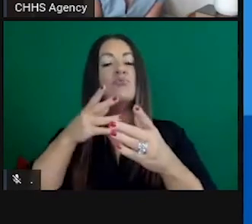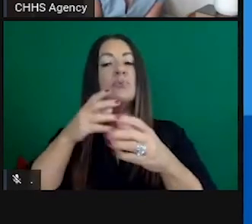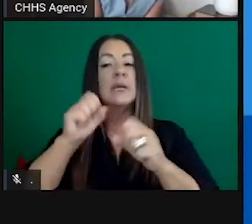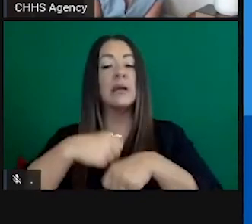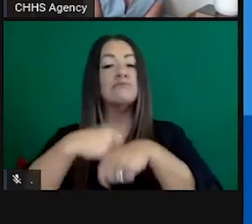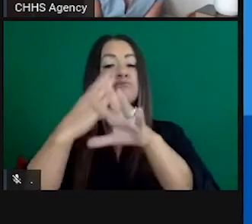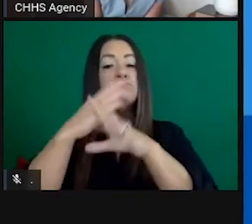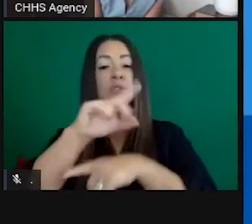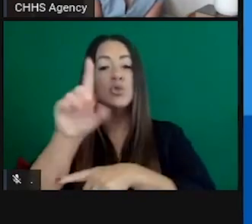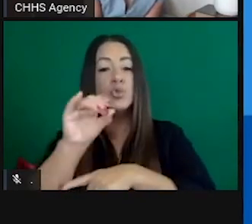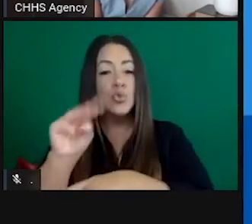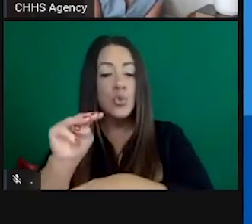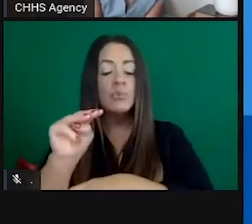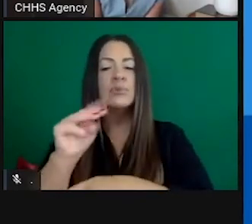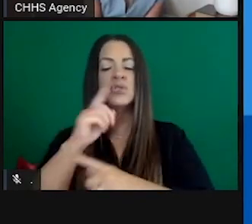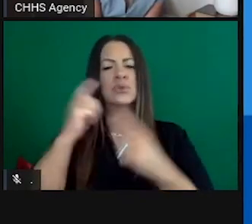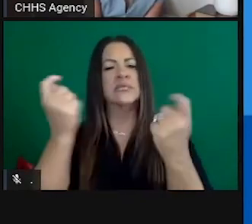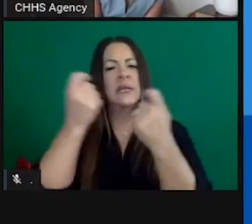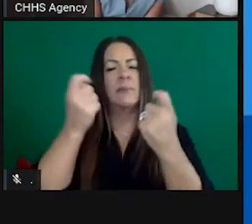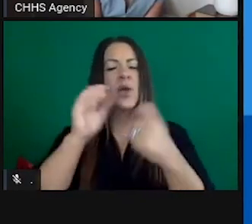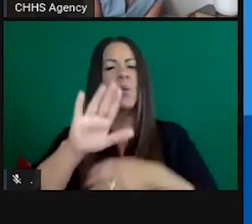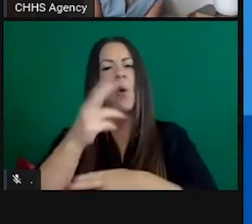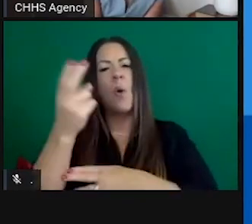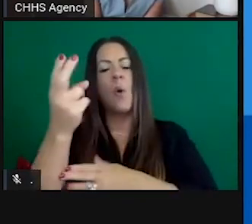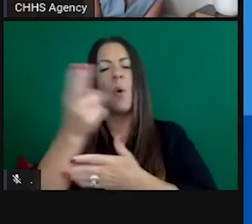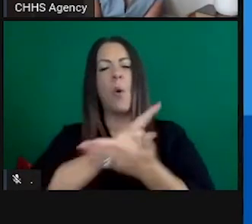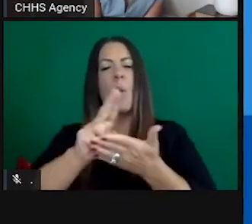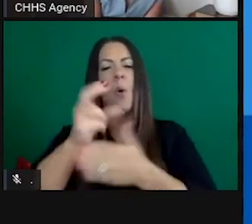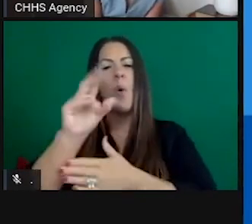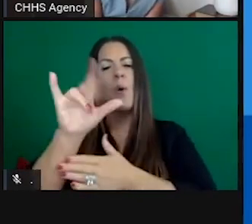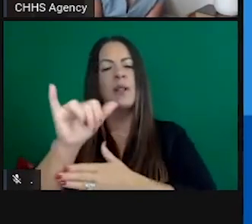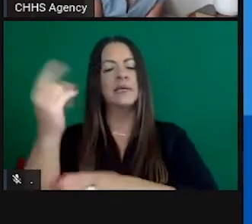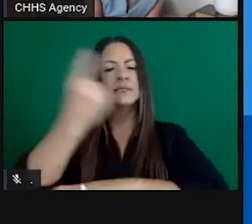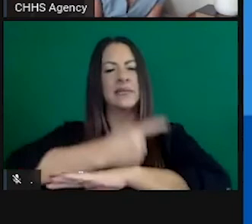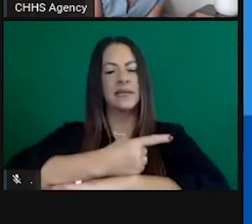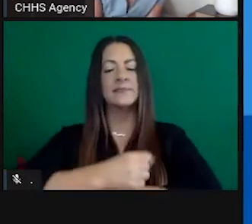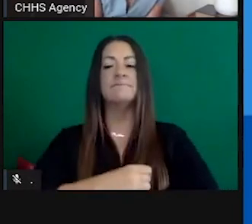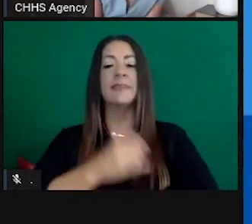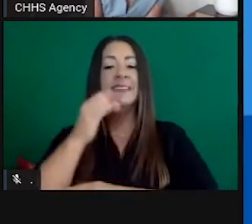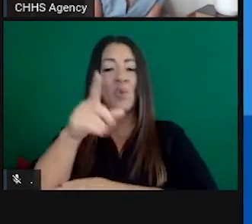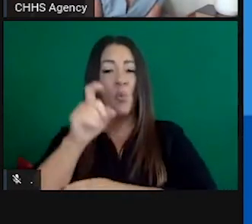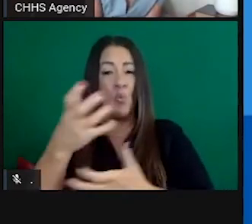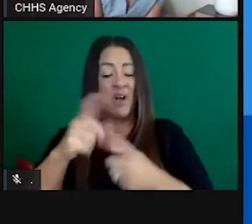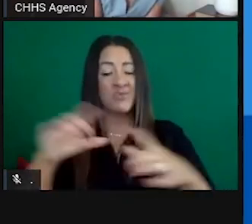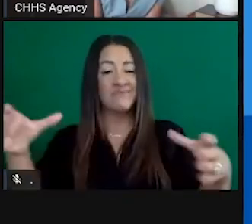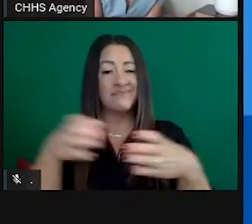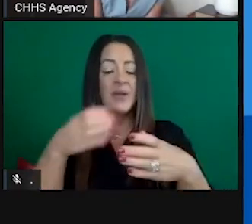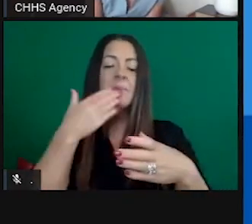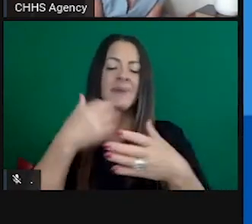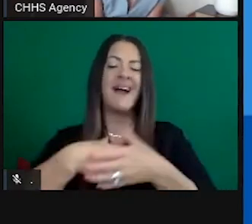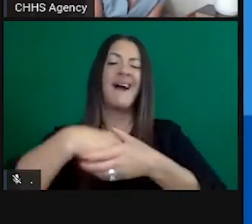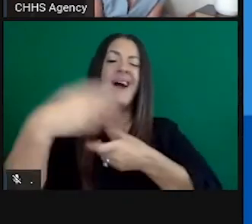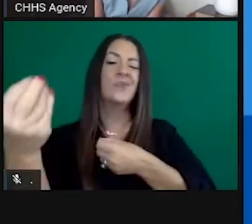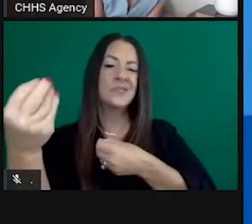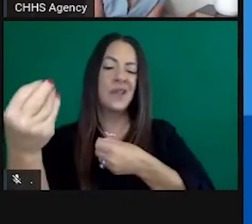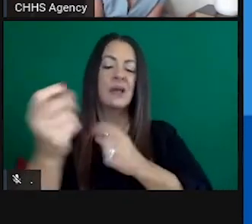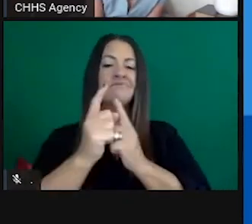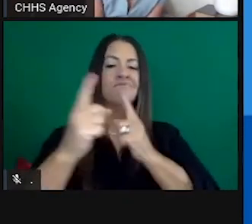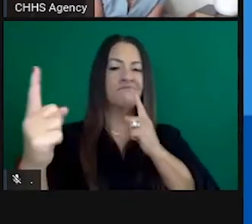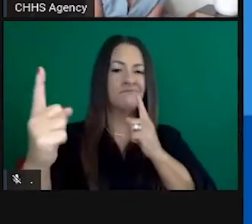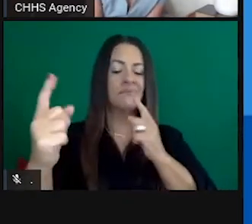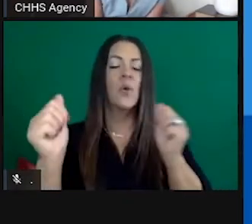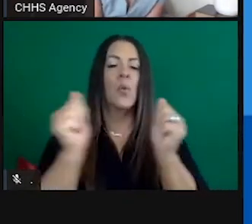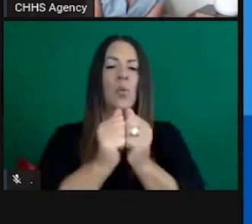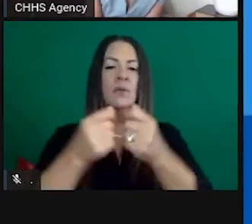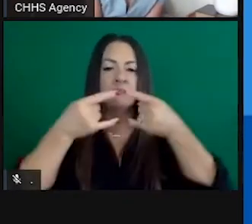holy days with those you live with. If you do gather, it's best to do so outdoors at a distance of 6 feet and while wearing masks or face